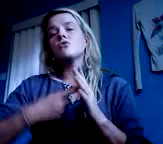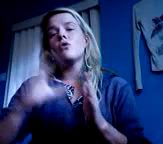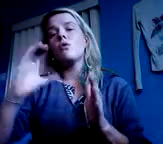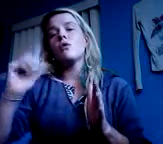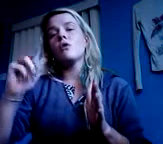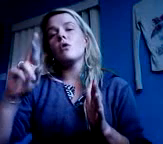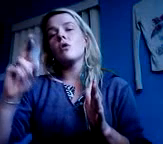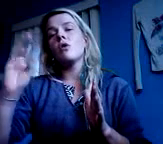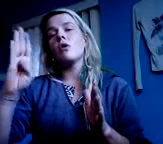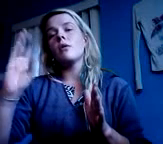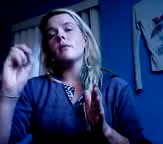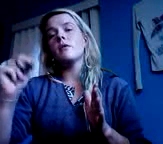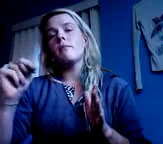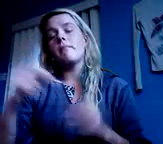carbon.